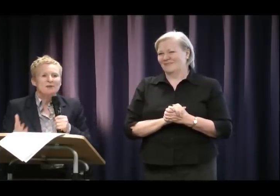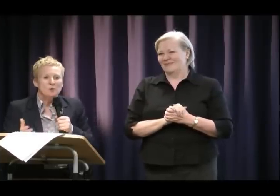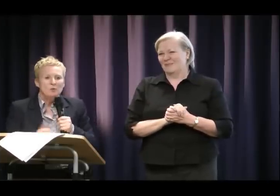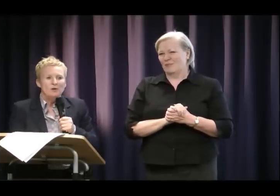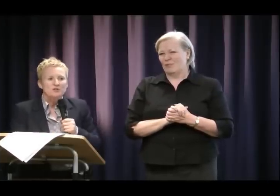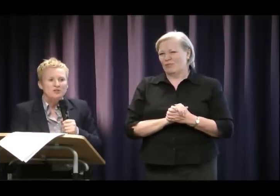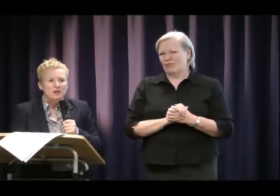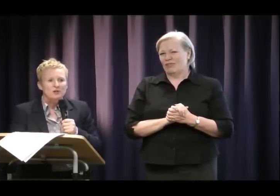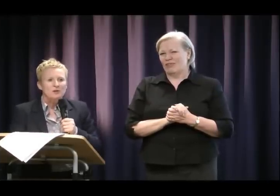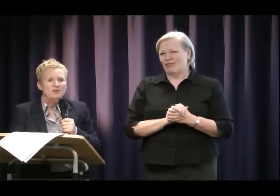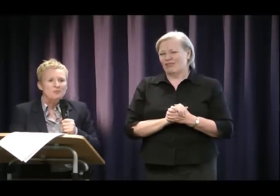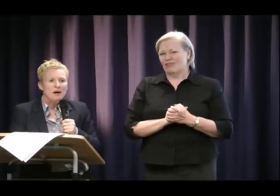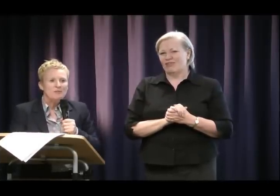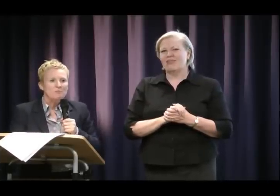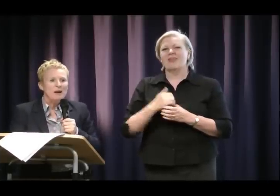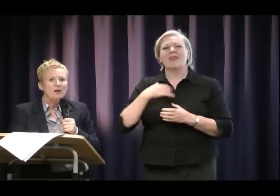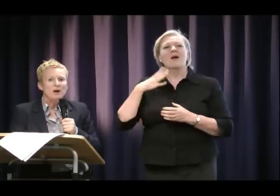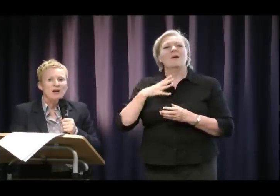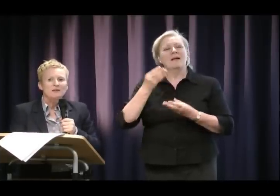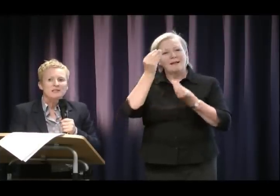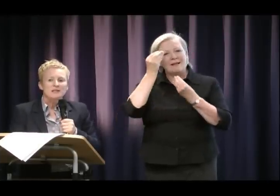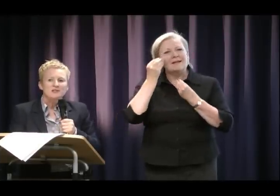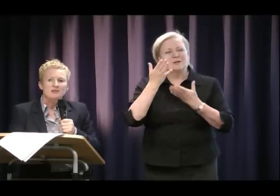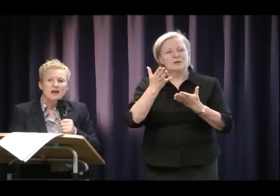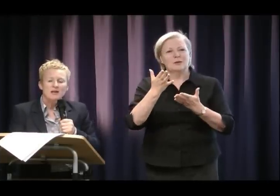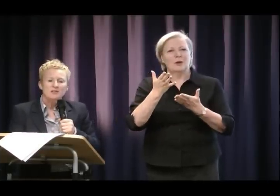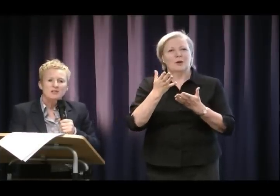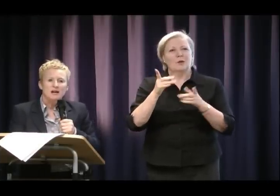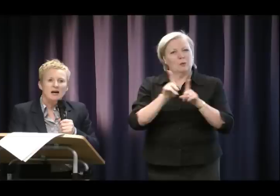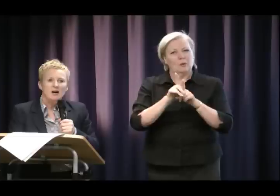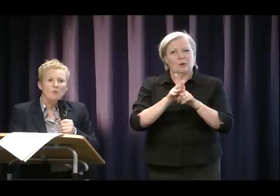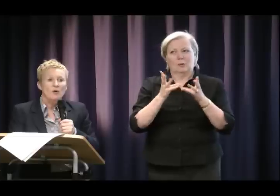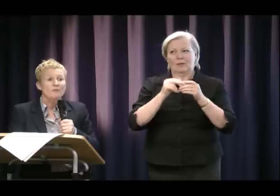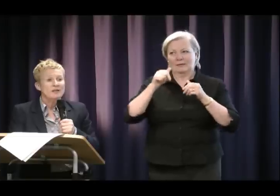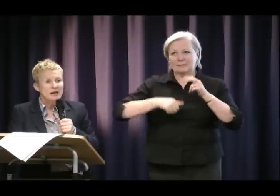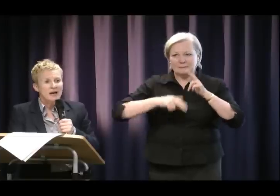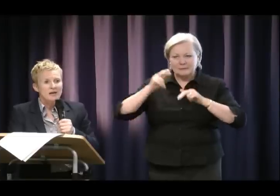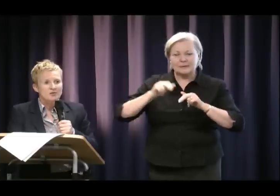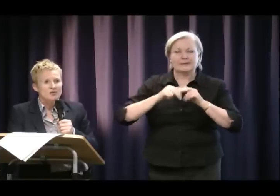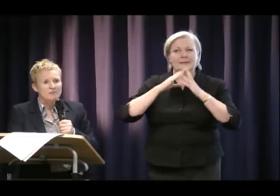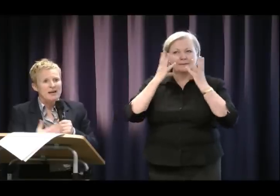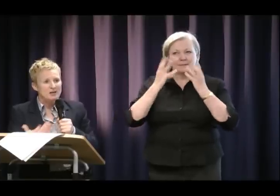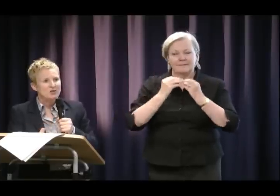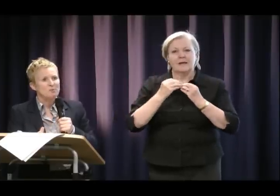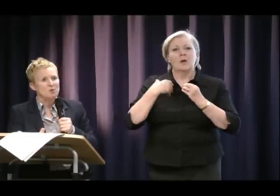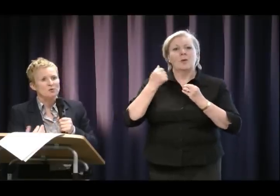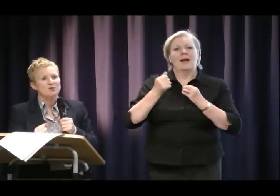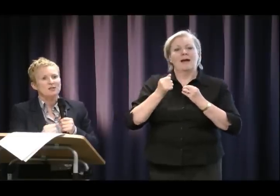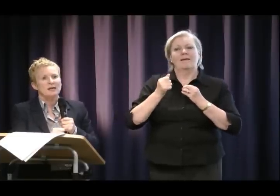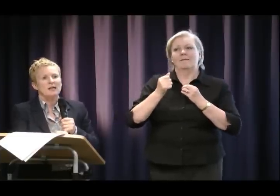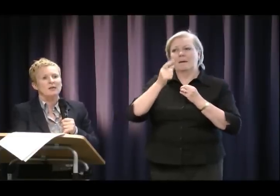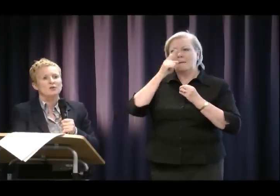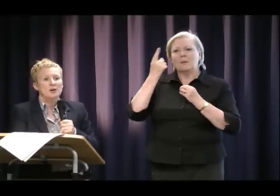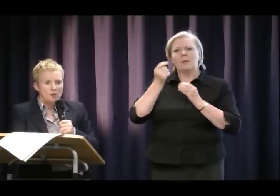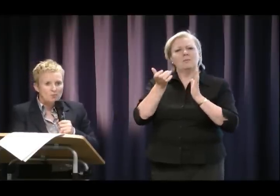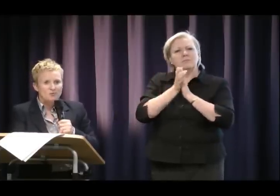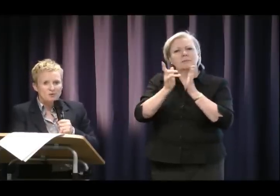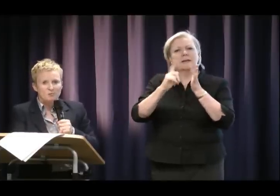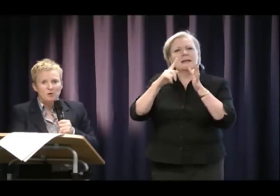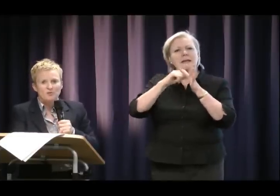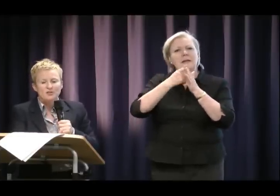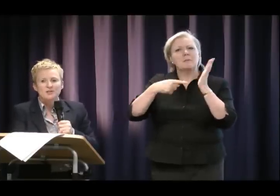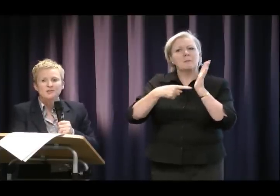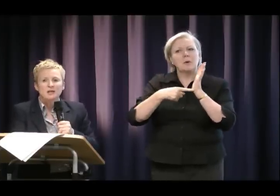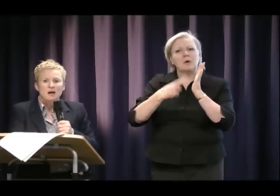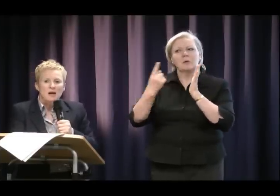The other thing we wanted to tell you as part of the background is that we've engaged some experts to help us